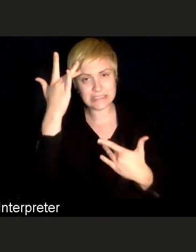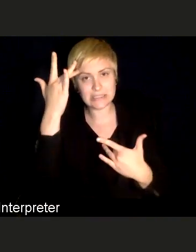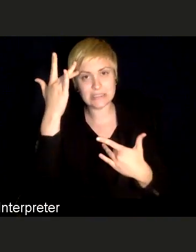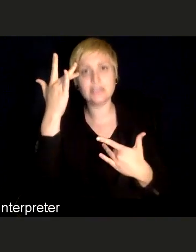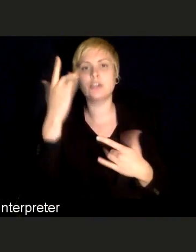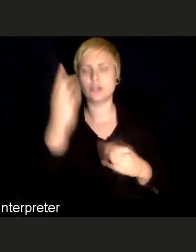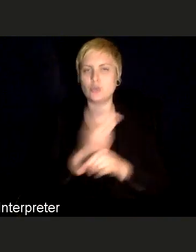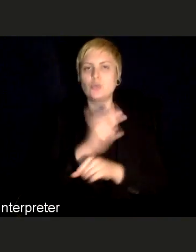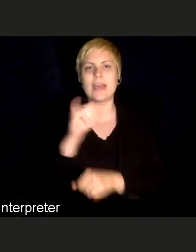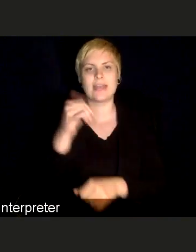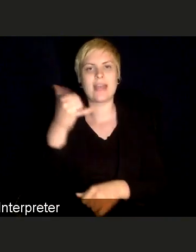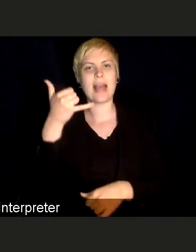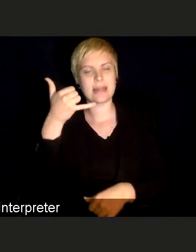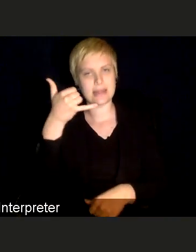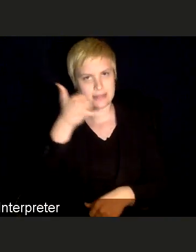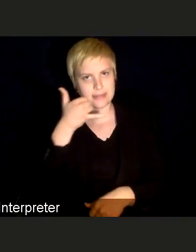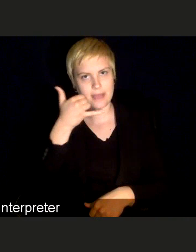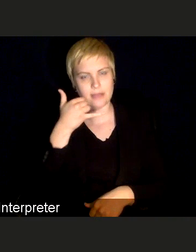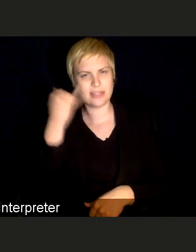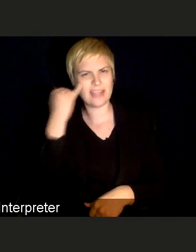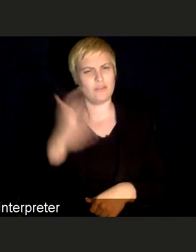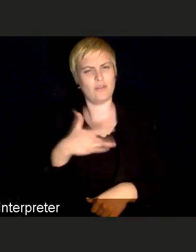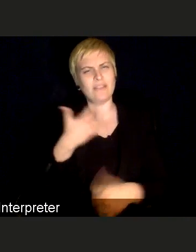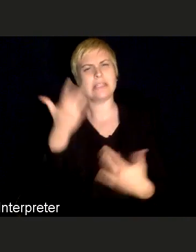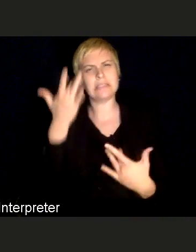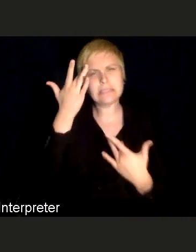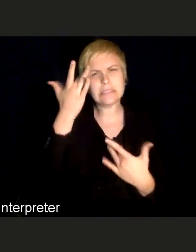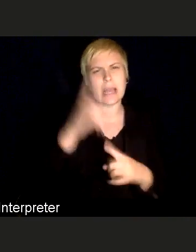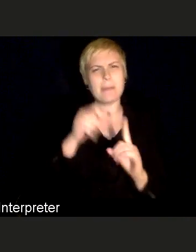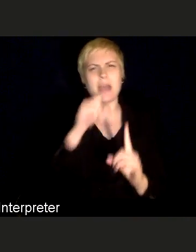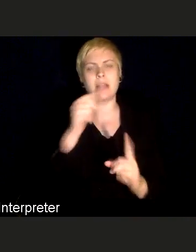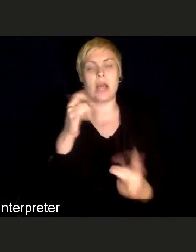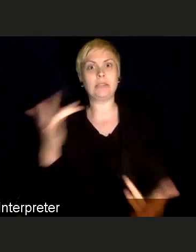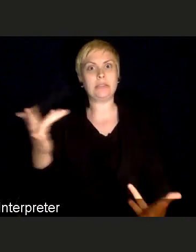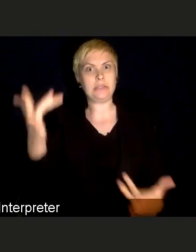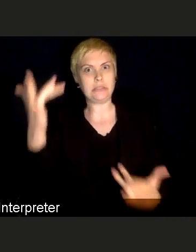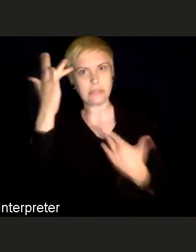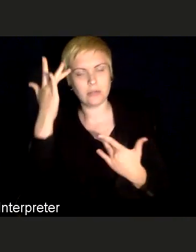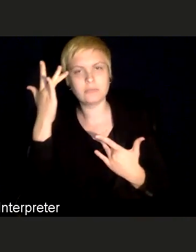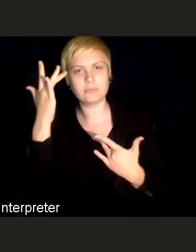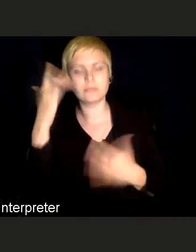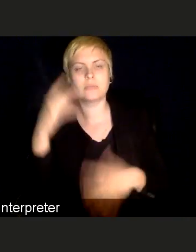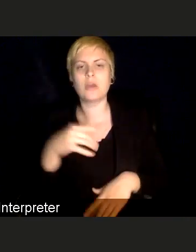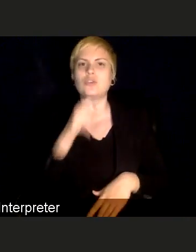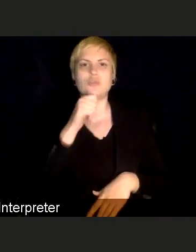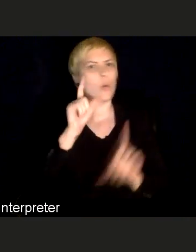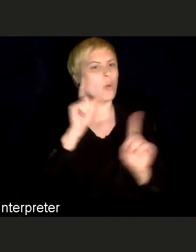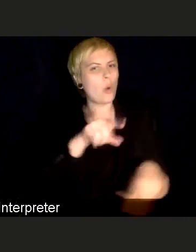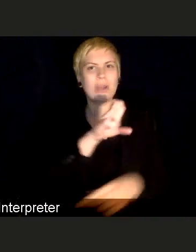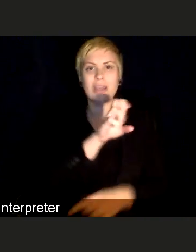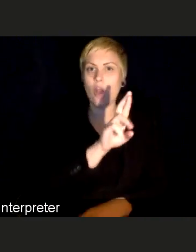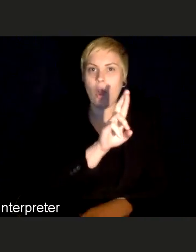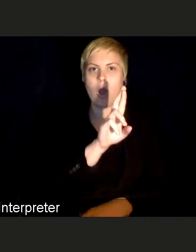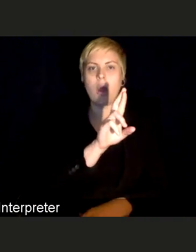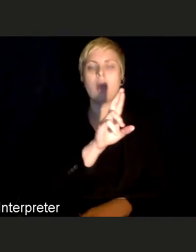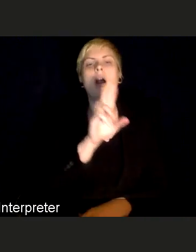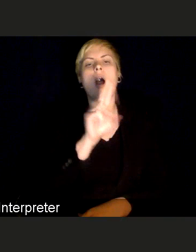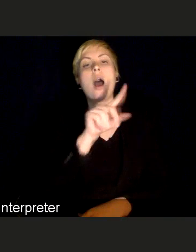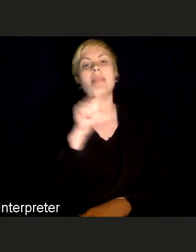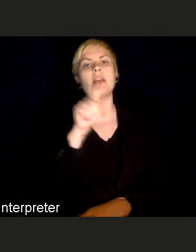that line or call your primary care provider to receive that screening. Don't go to the emergency department unless you are acutely